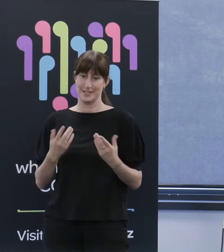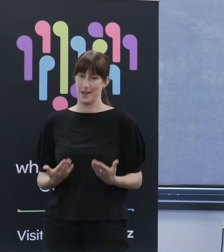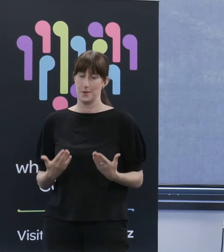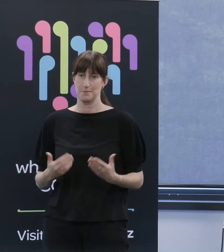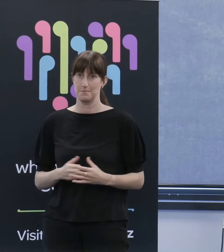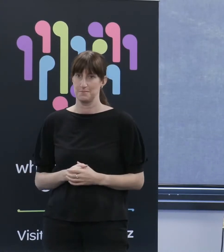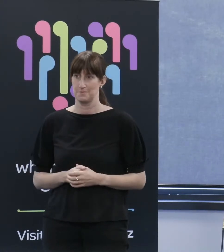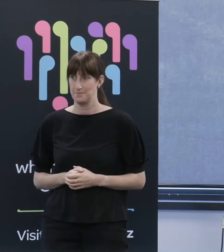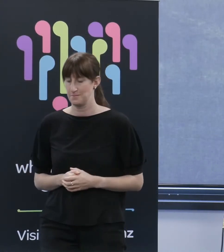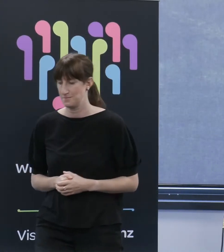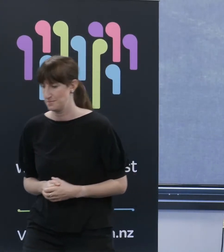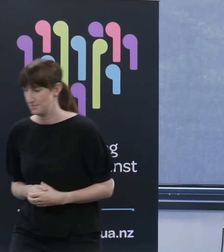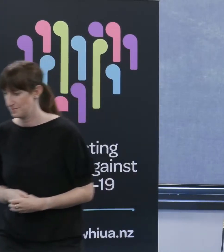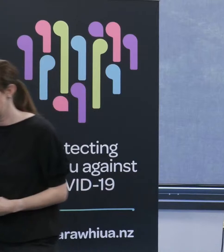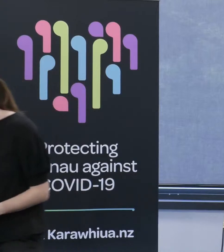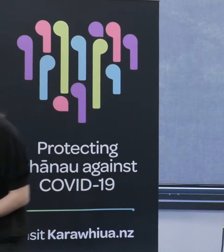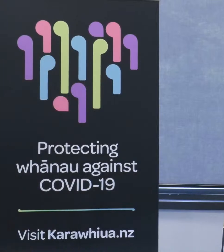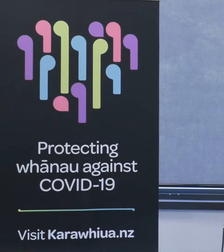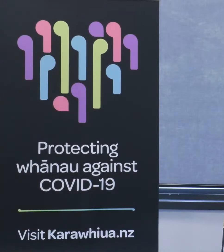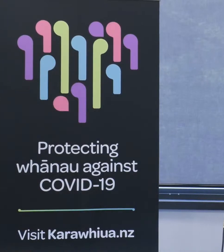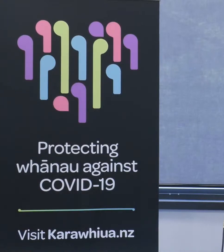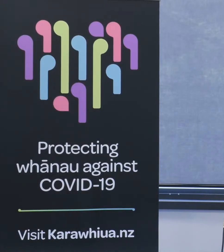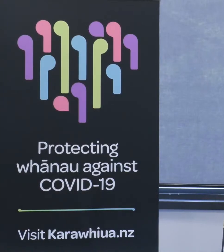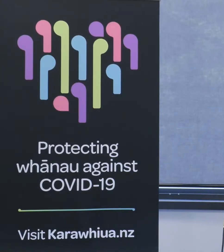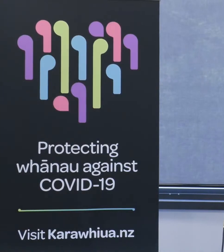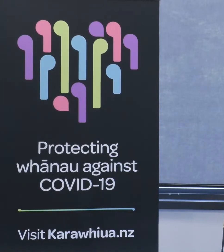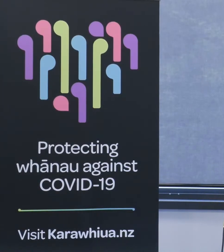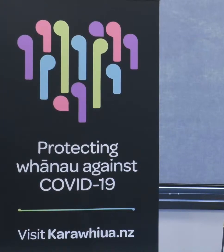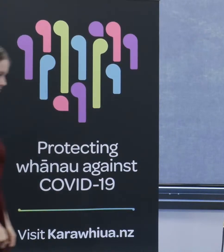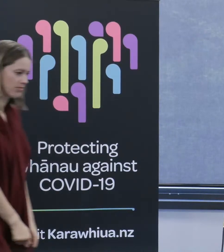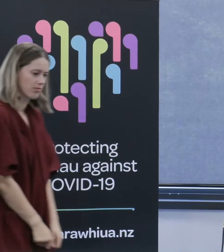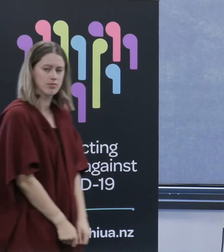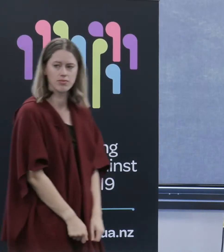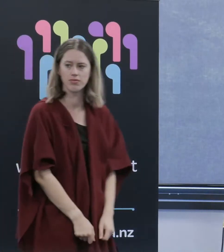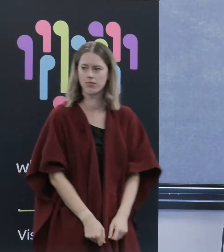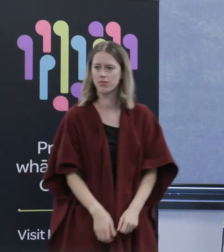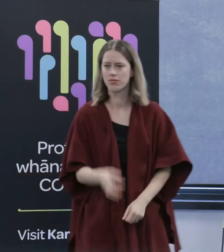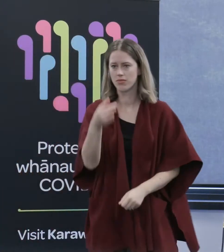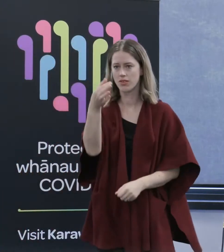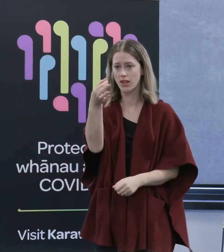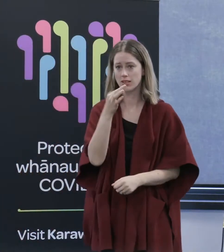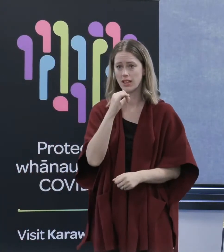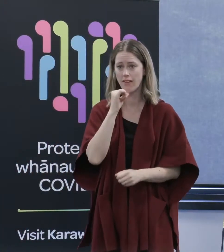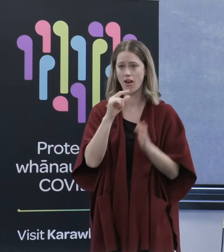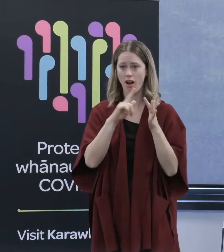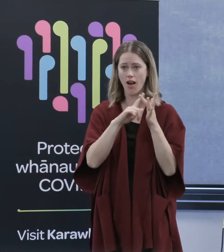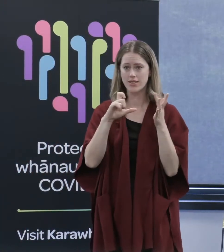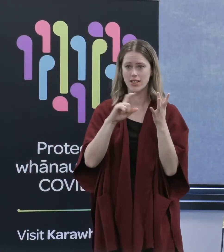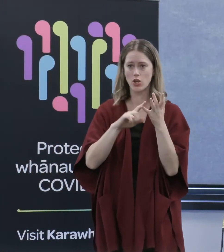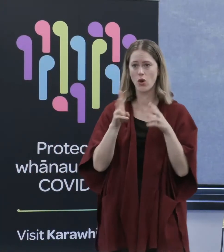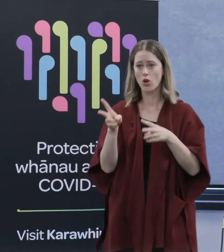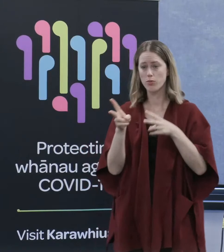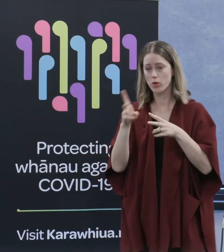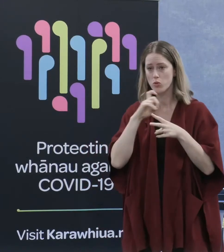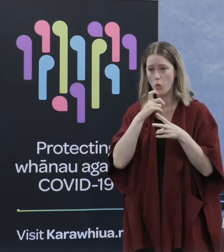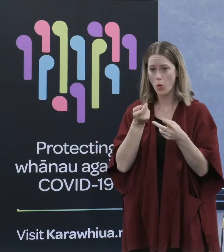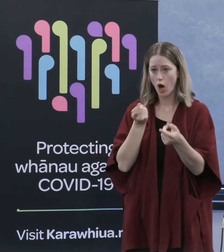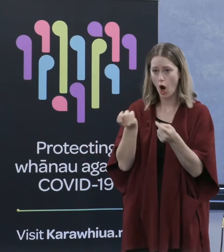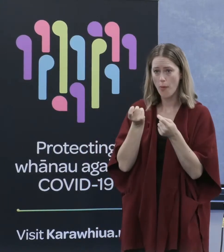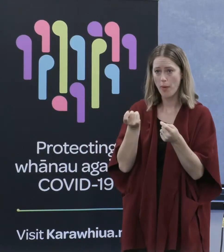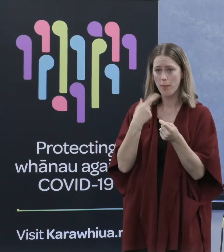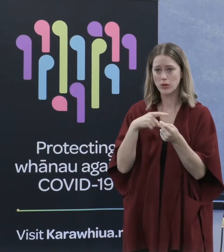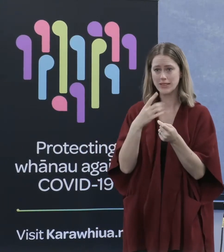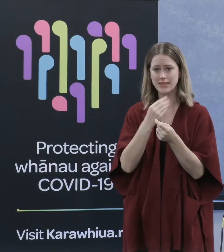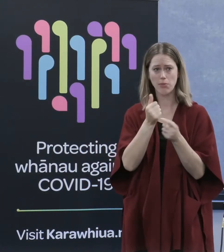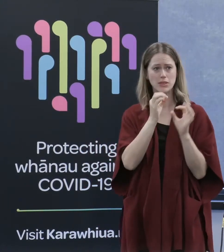will be. Any final questions? How concerned are you about how our ICUs will cope over winter when surgical capacity nurses aren't available because